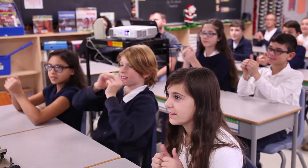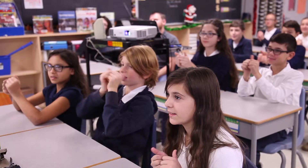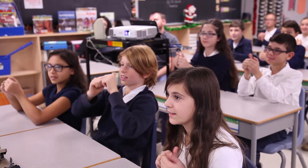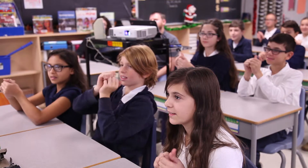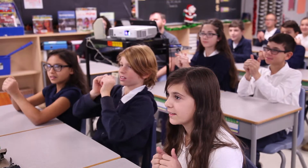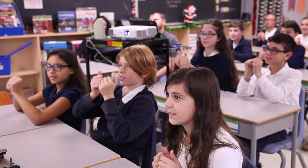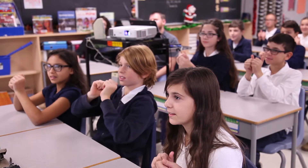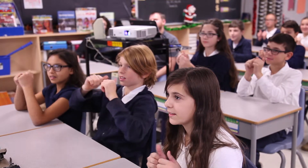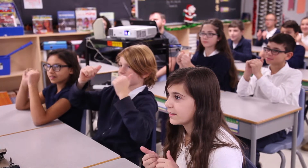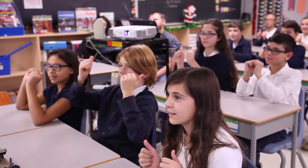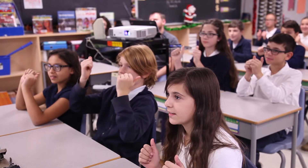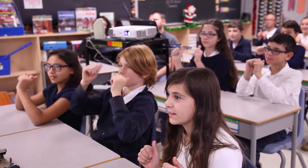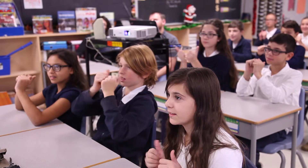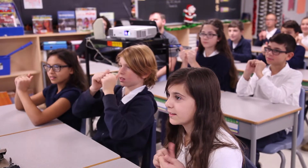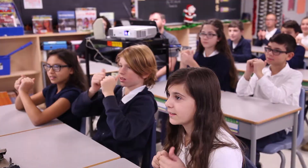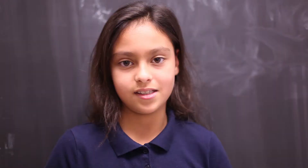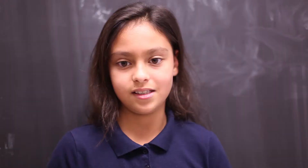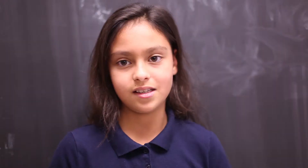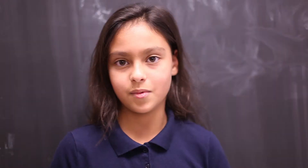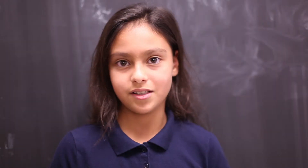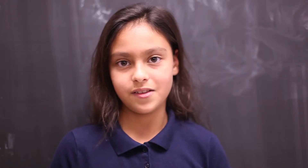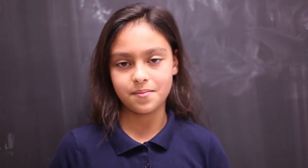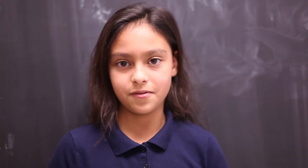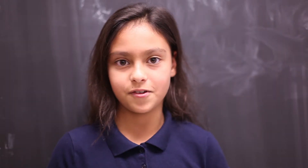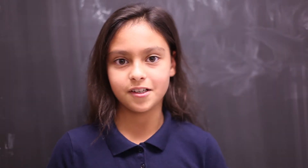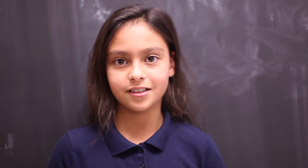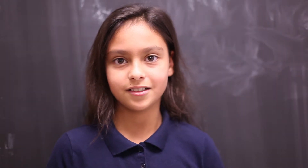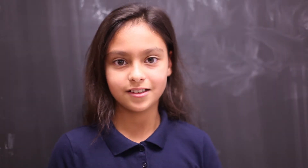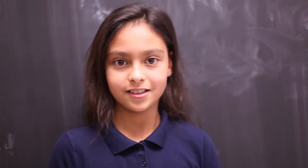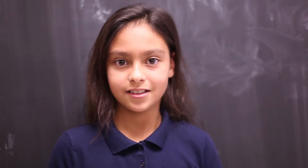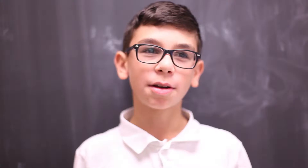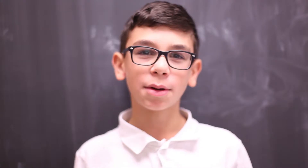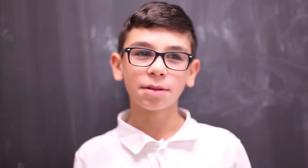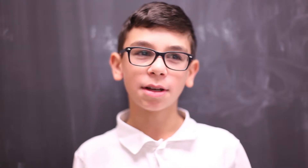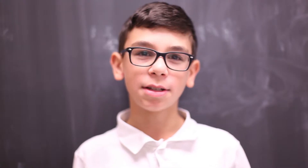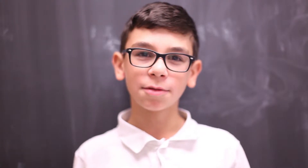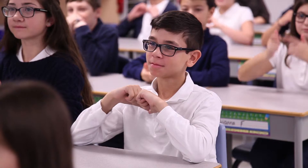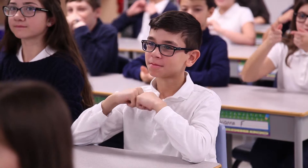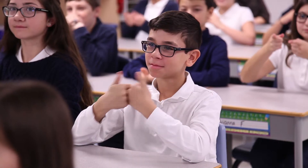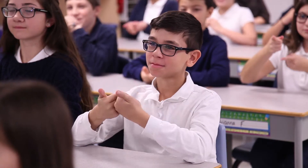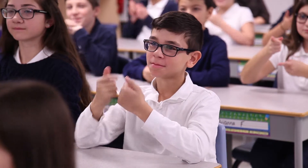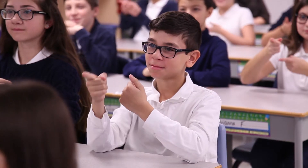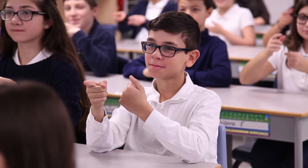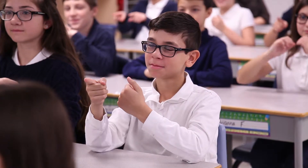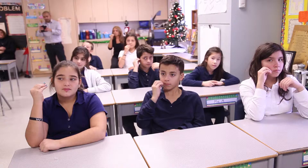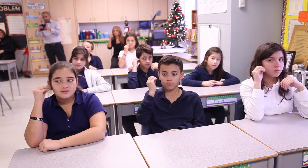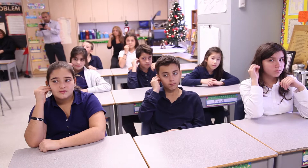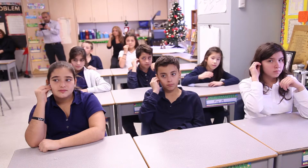other people. And it was amazing. I never seen someone do that before. I learned a lot about the deaf community. They can do everything like